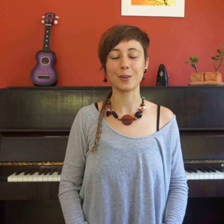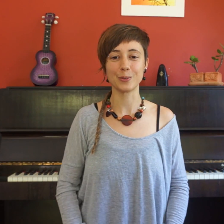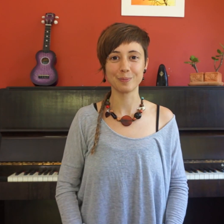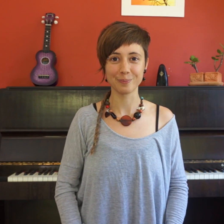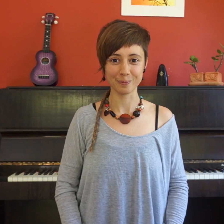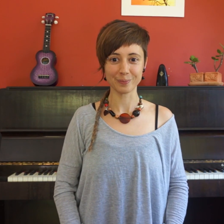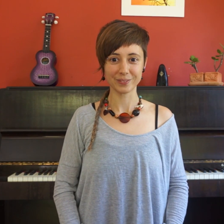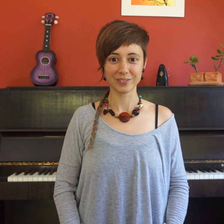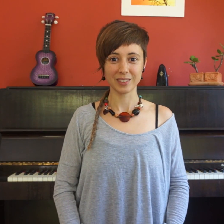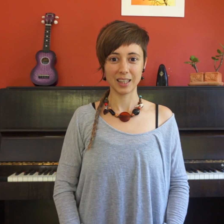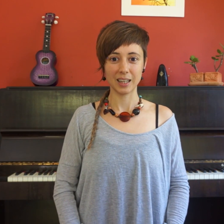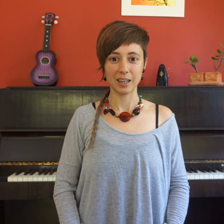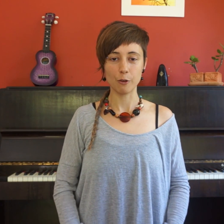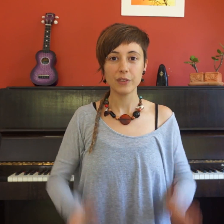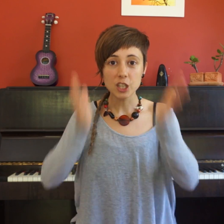kangaroo. A fish.